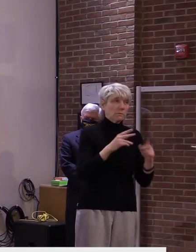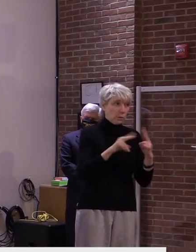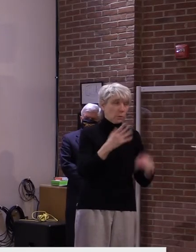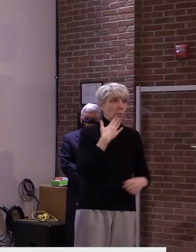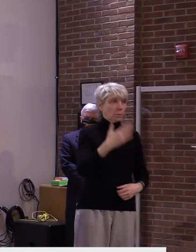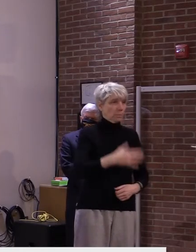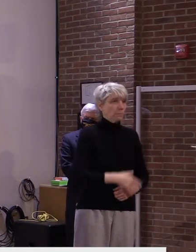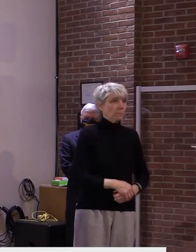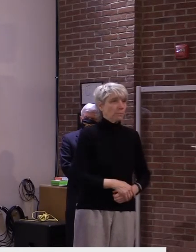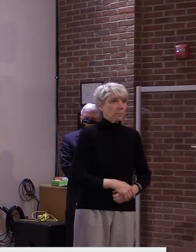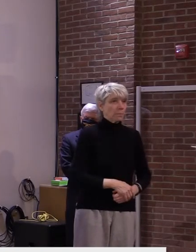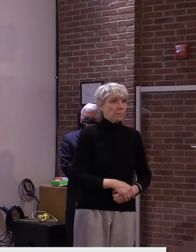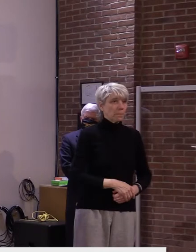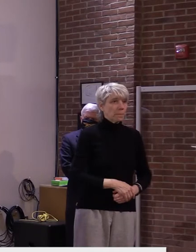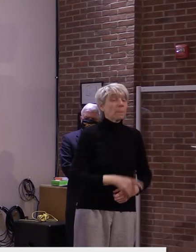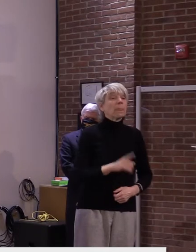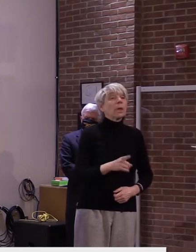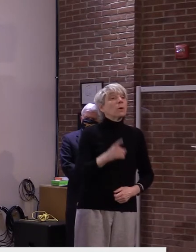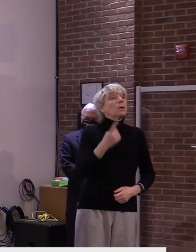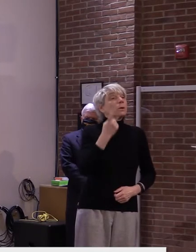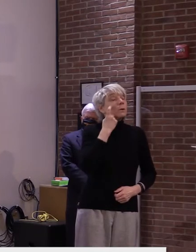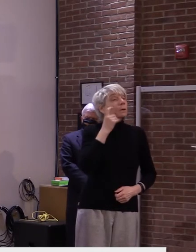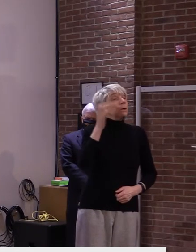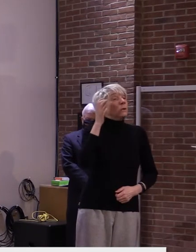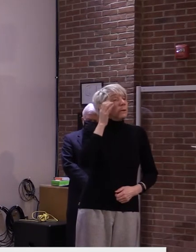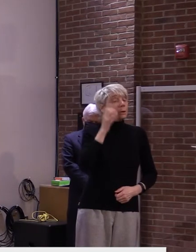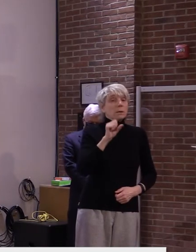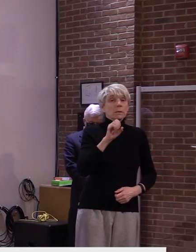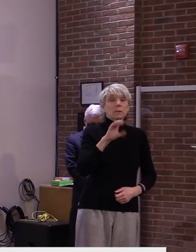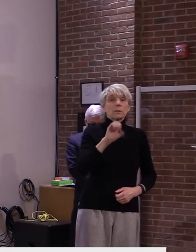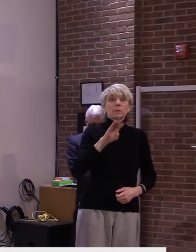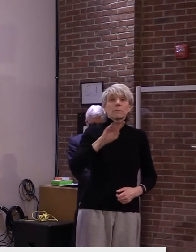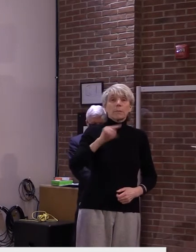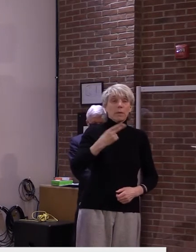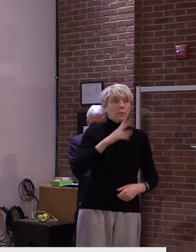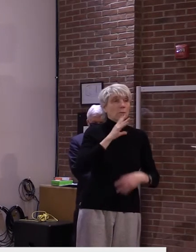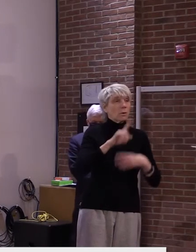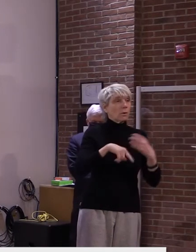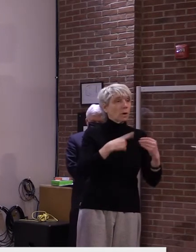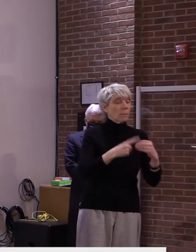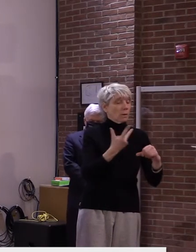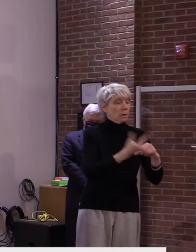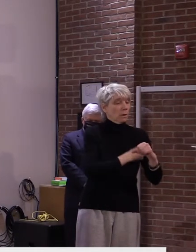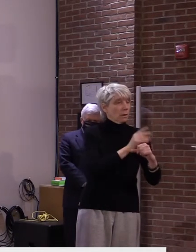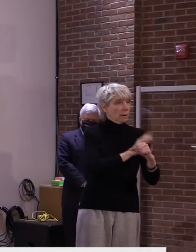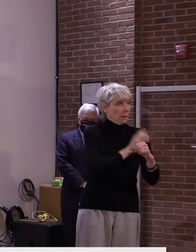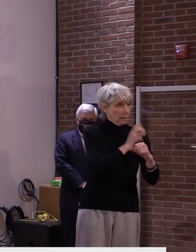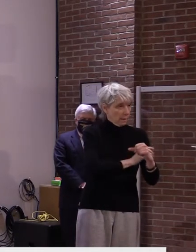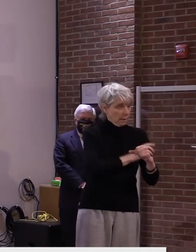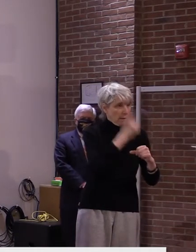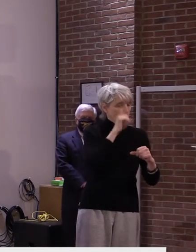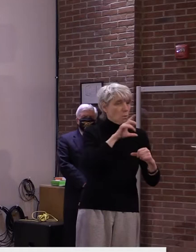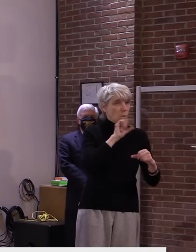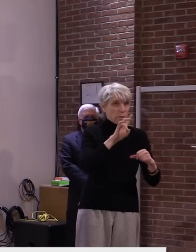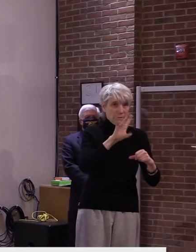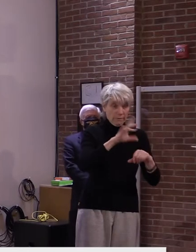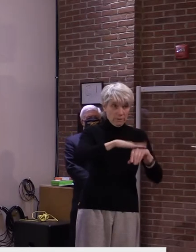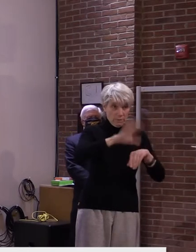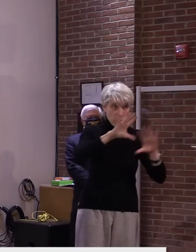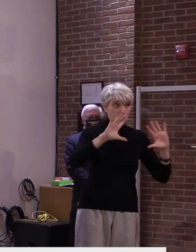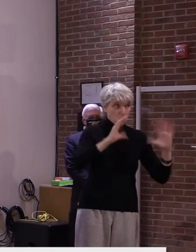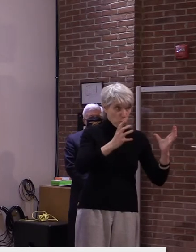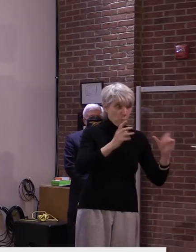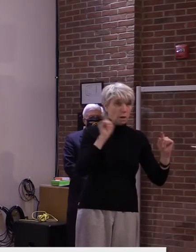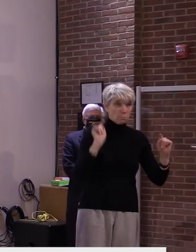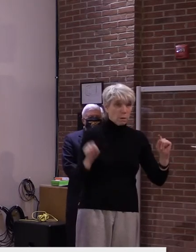You've also heard Secretary Smith's update on our vaccination clinics that began on Wednesday for the 75 and older Vermonters.